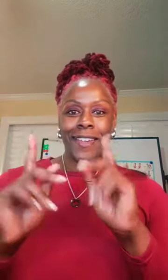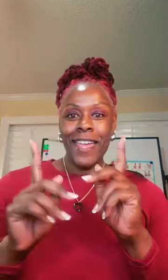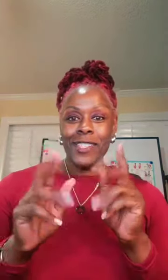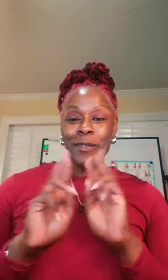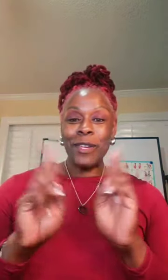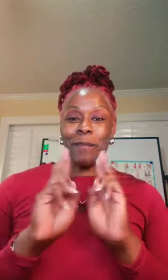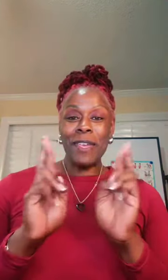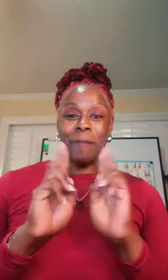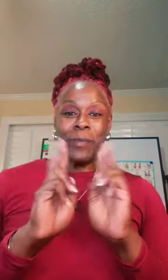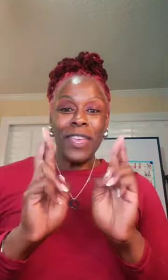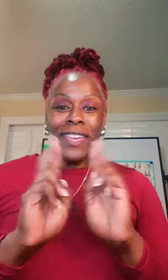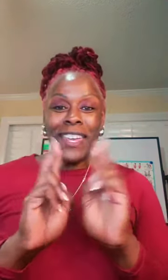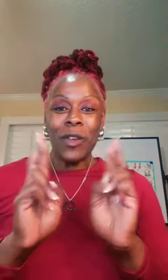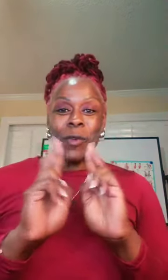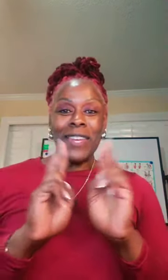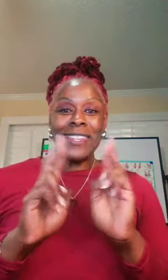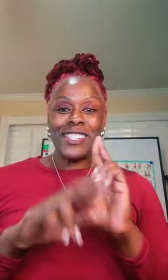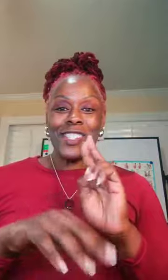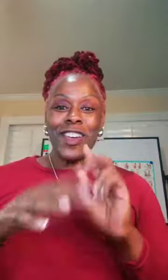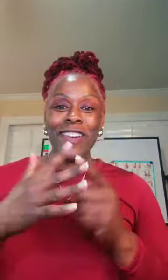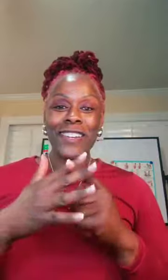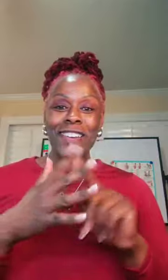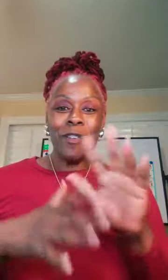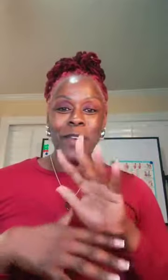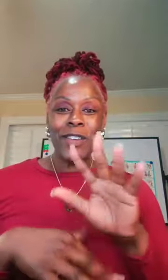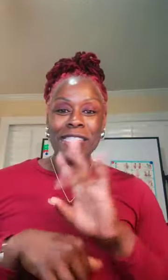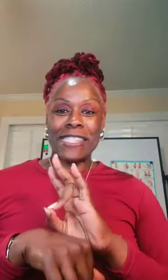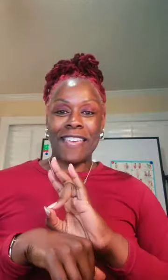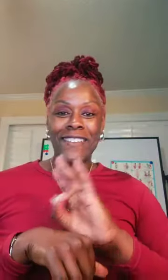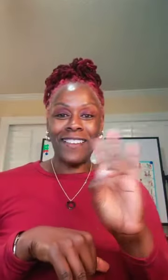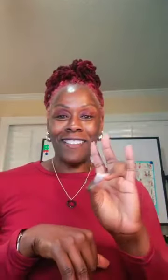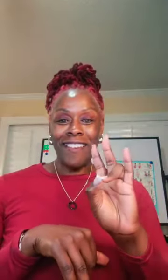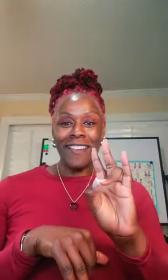Okay, so we're going to be getting ready to start around 7 o'clock.